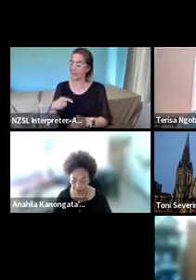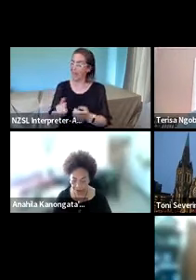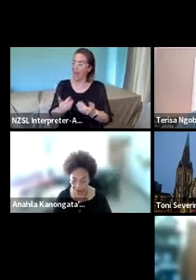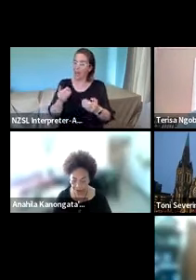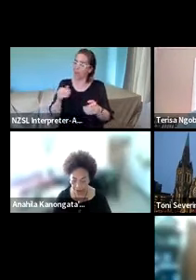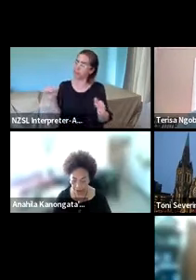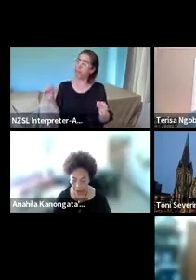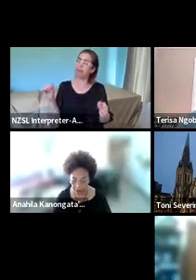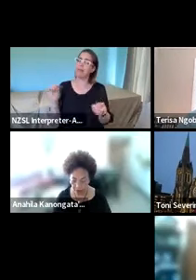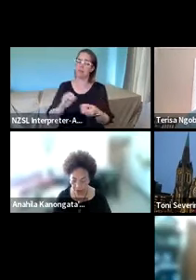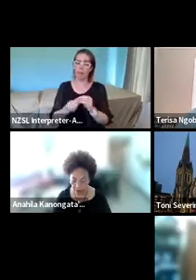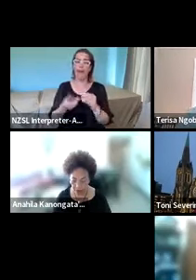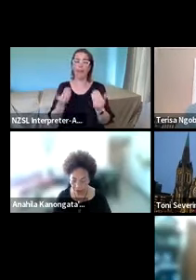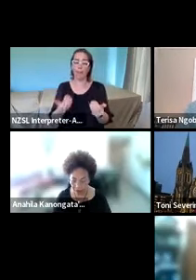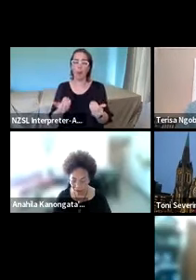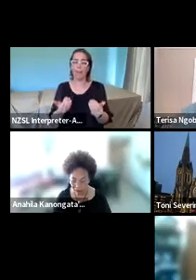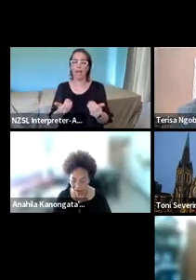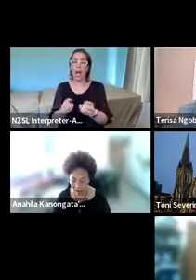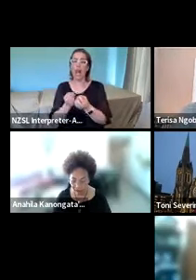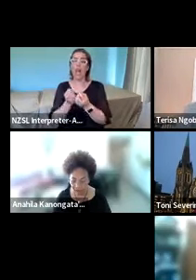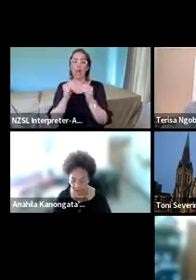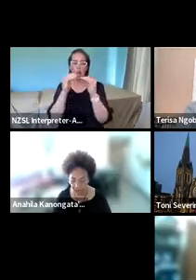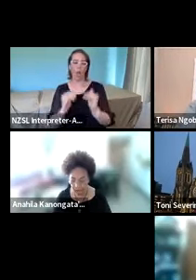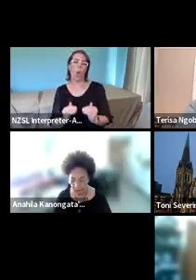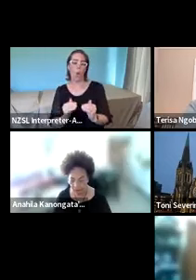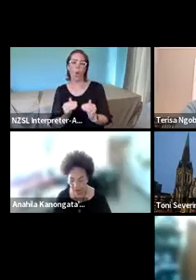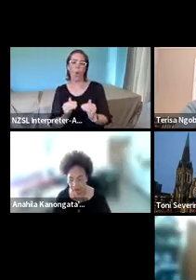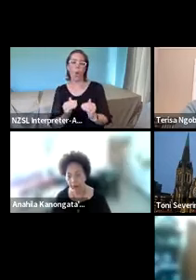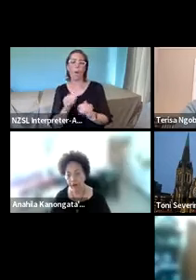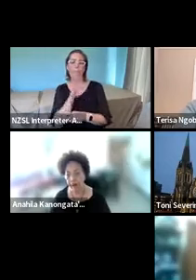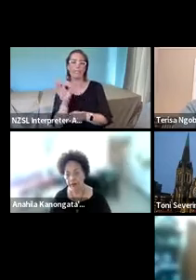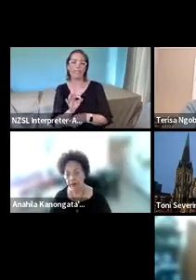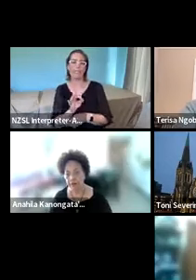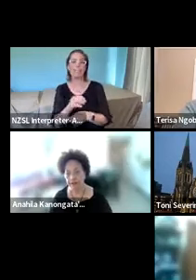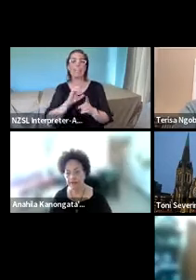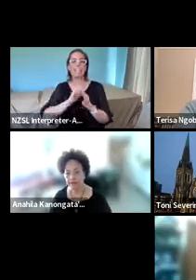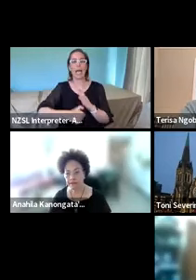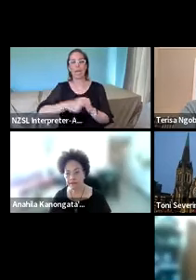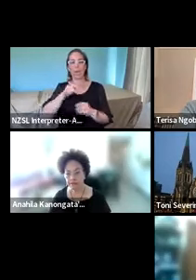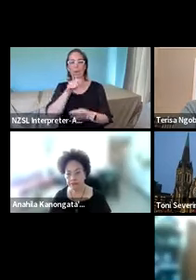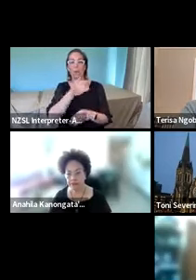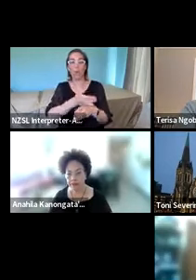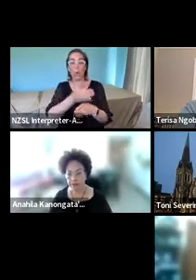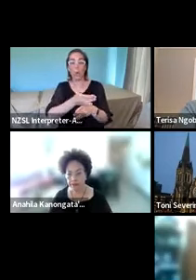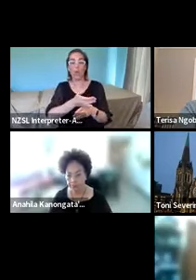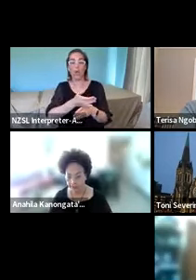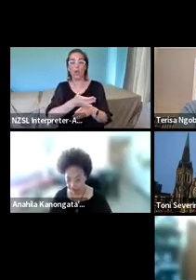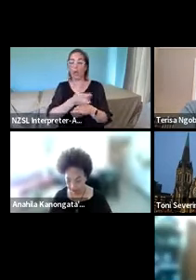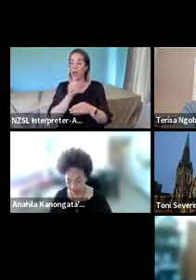moment, is that there is such a low percentage of disabled workers actually able to access